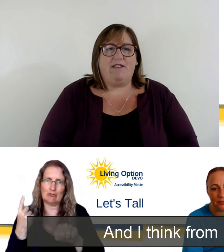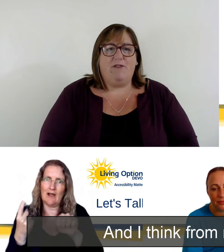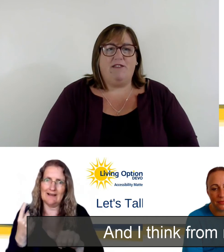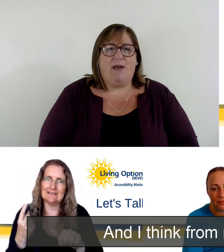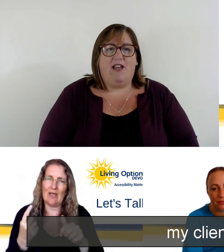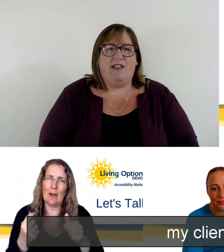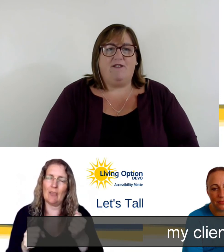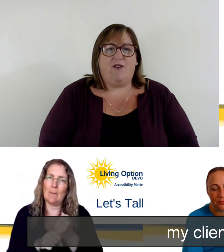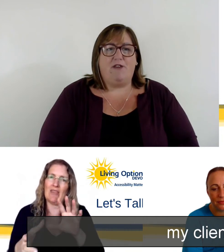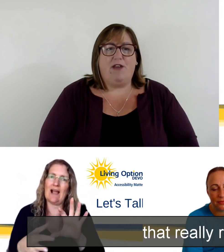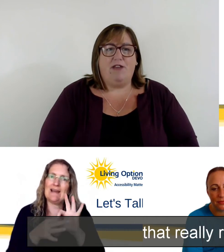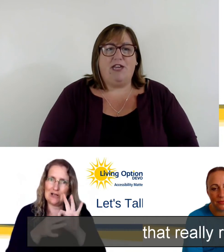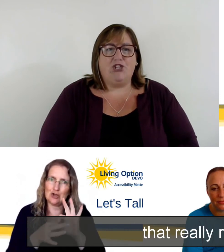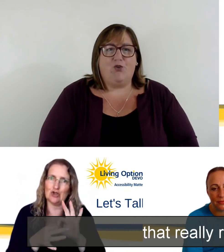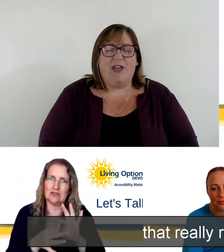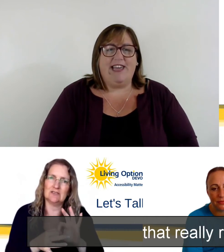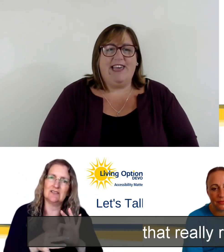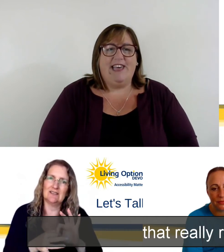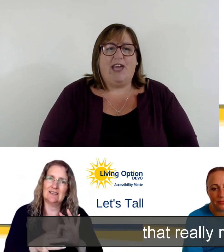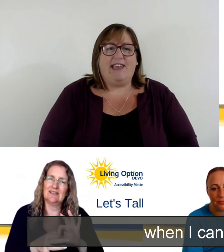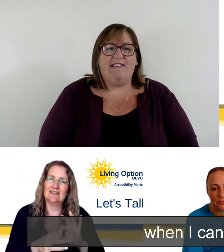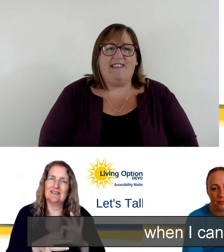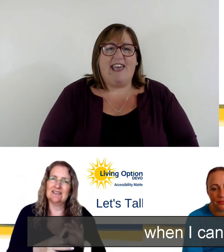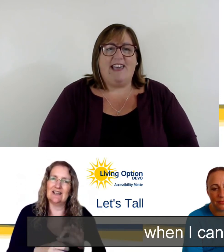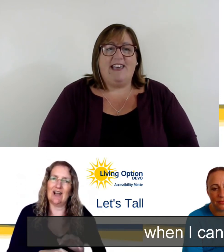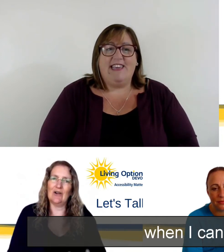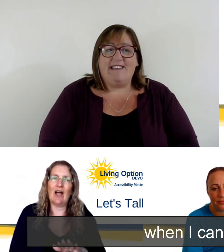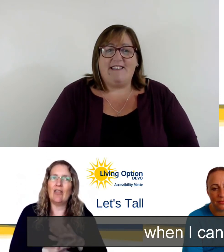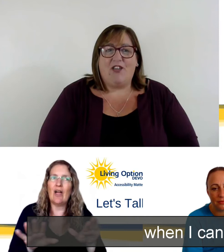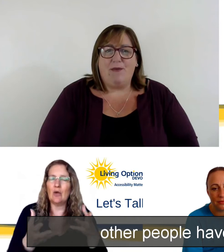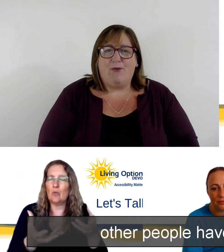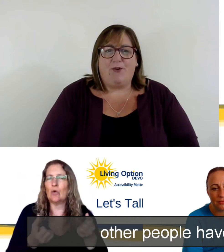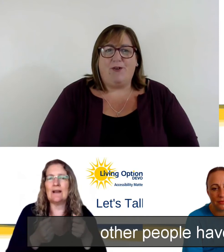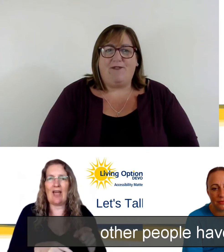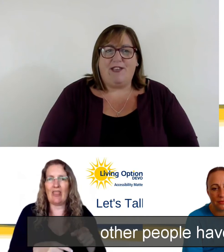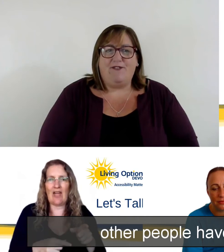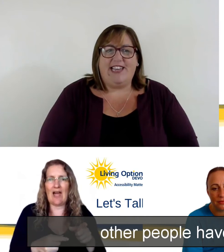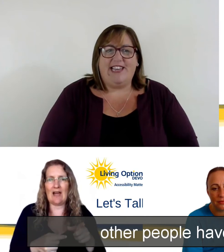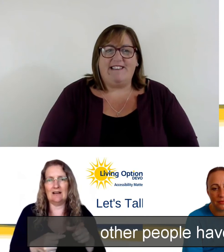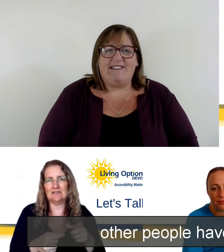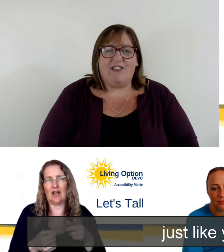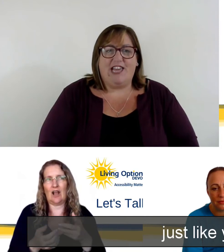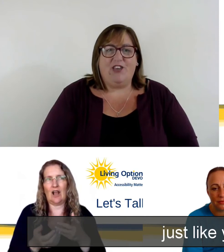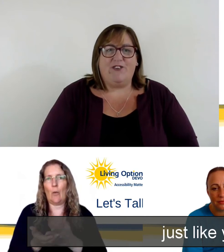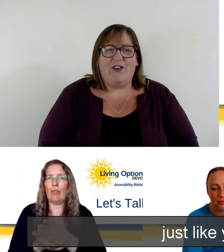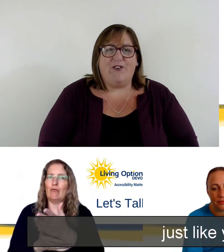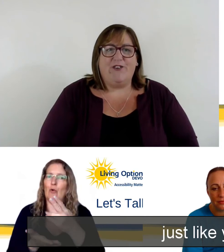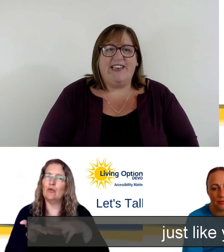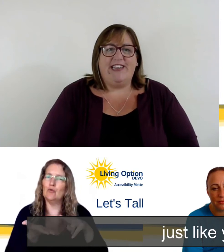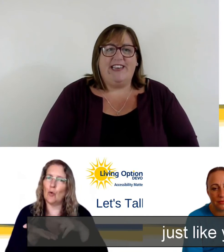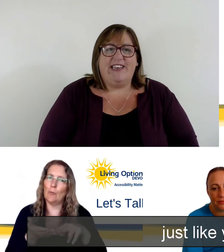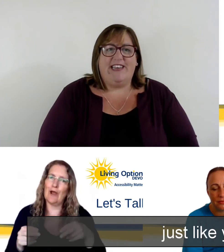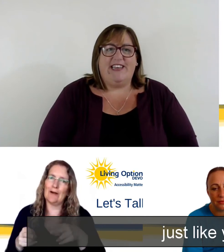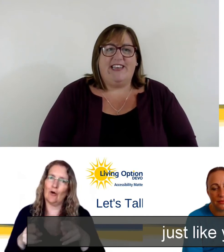my experience, my clients find that really reassuring when I can say, yes, other people have these feelings just like you